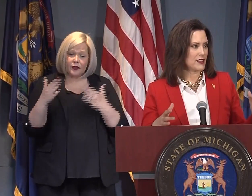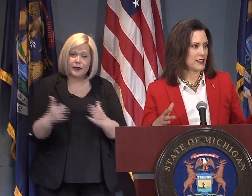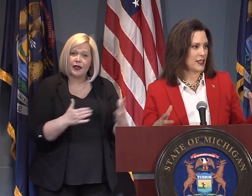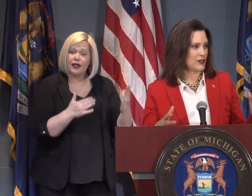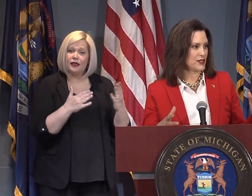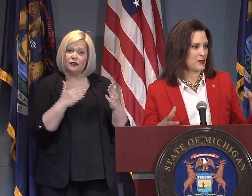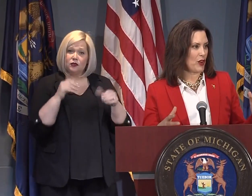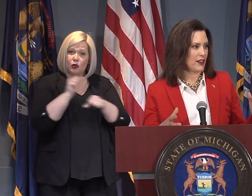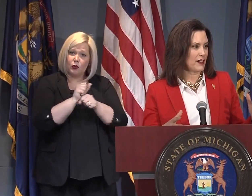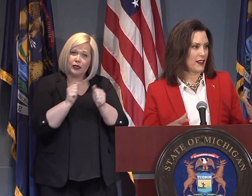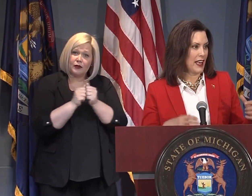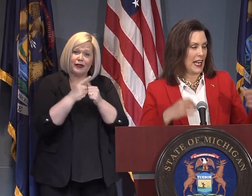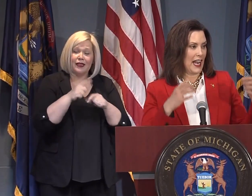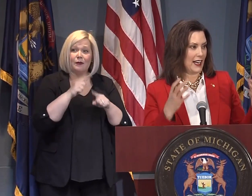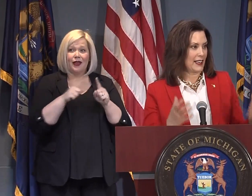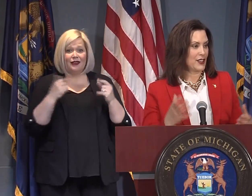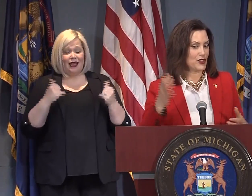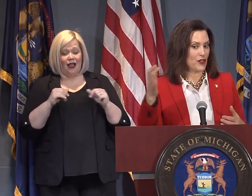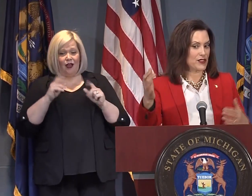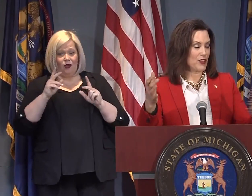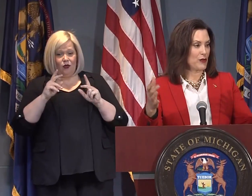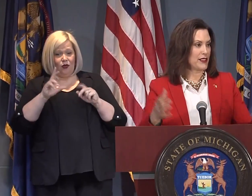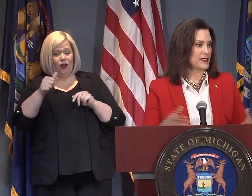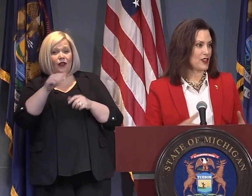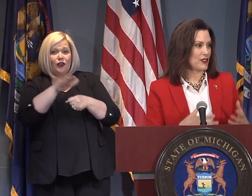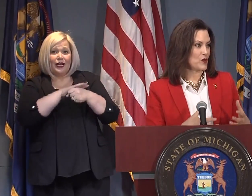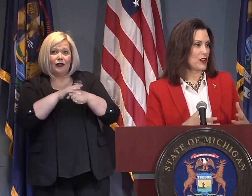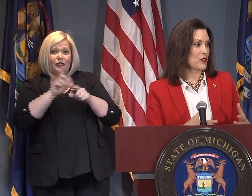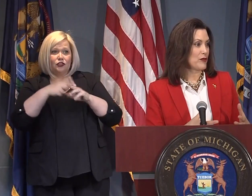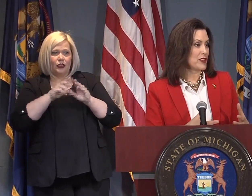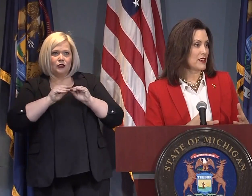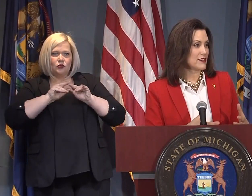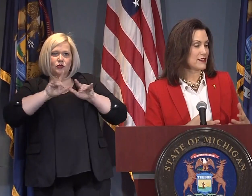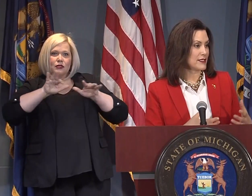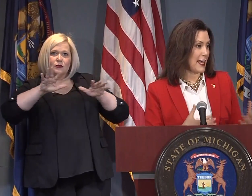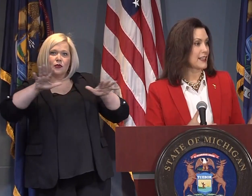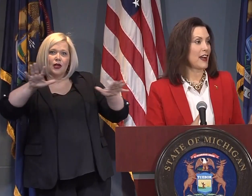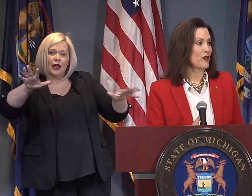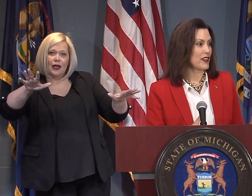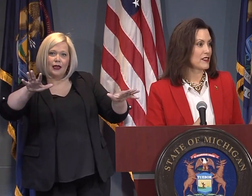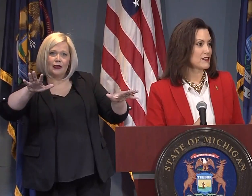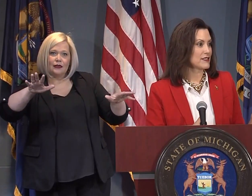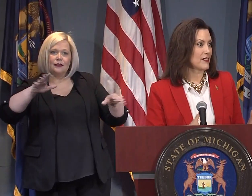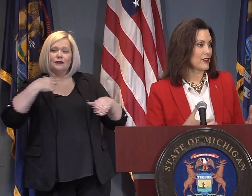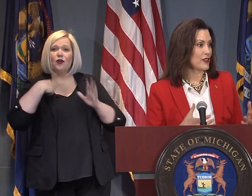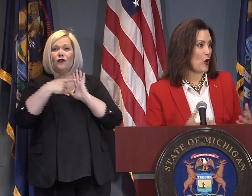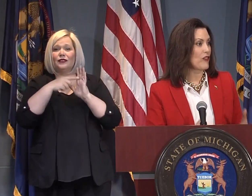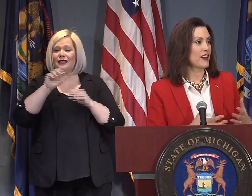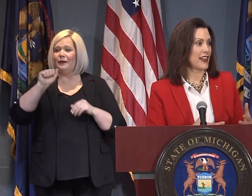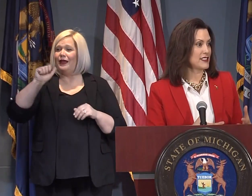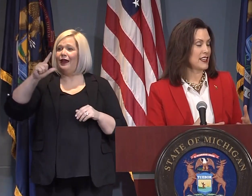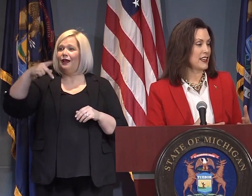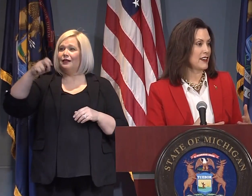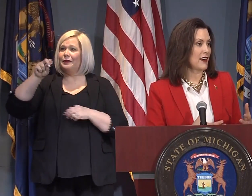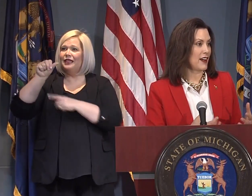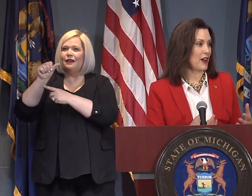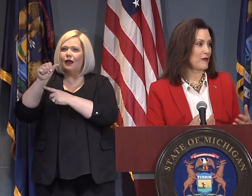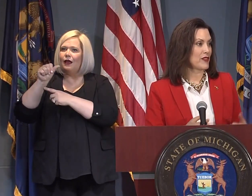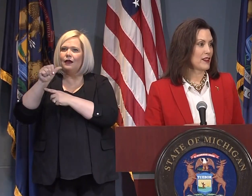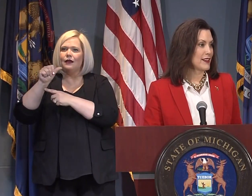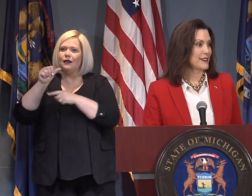virus continues to spread, not each of those other places are as well equipped as Kent County is if a